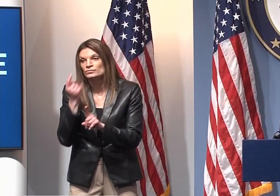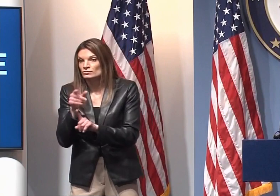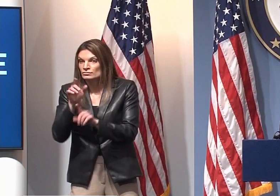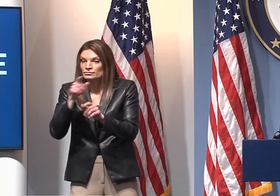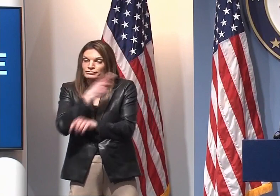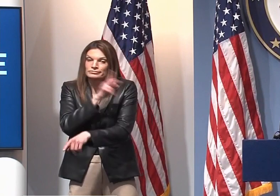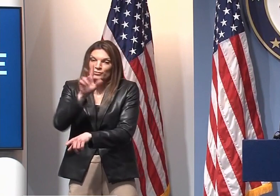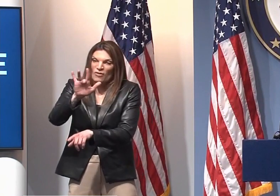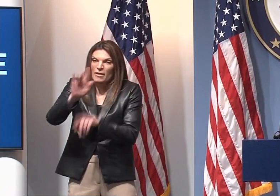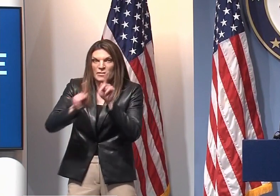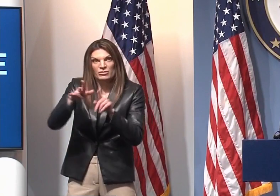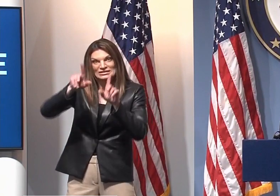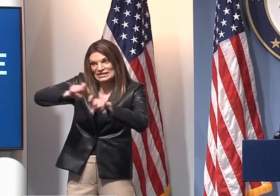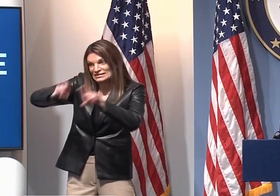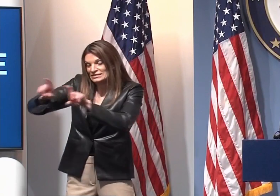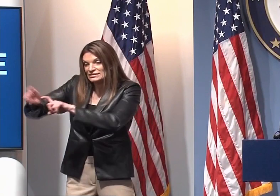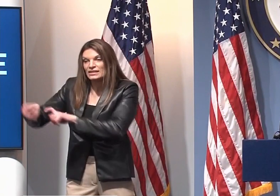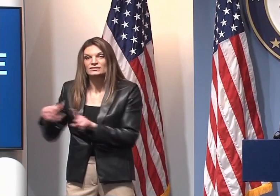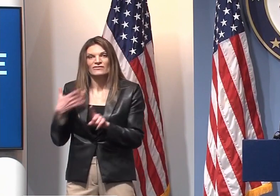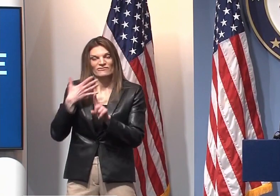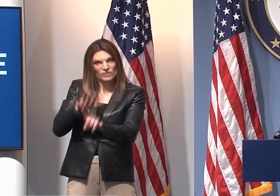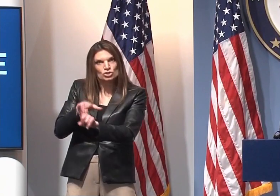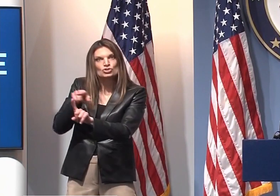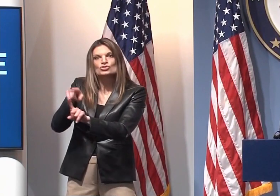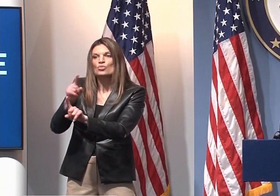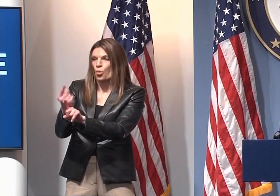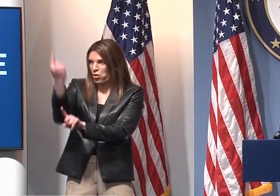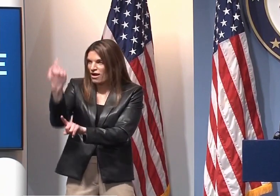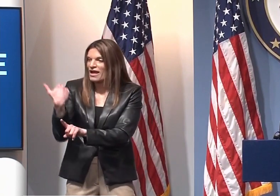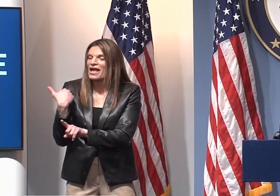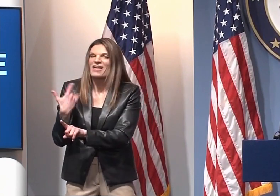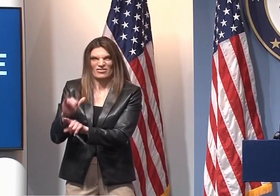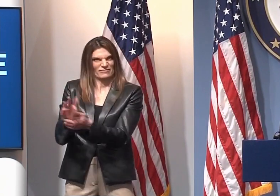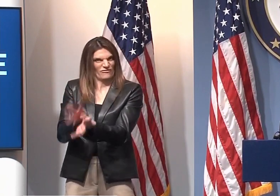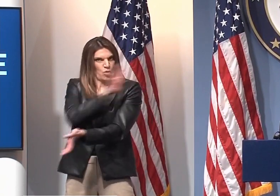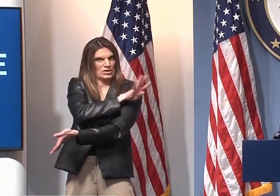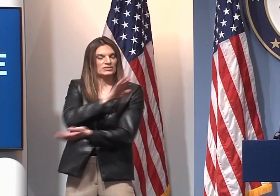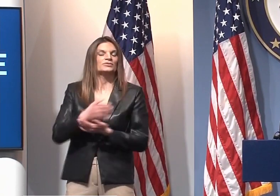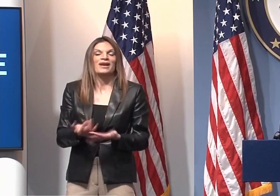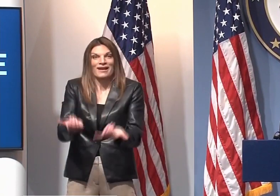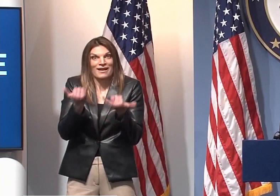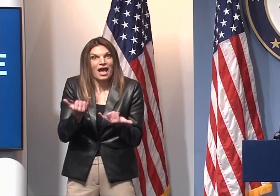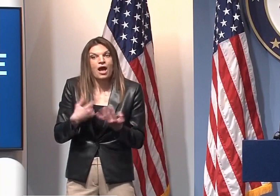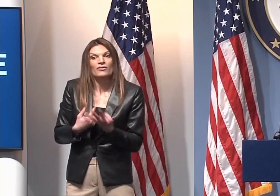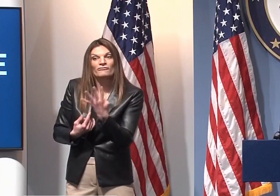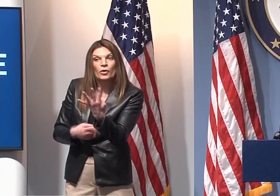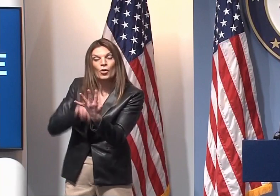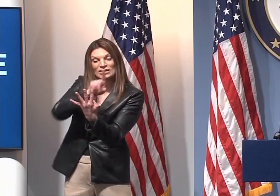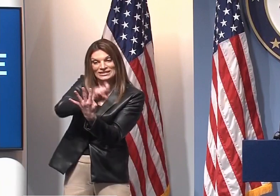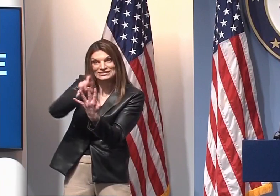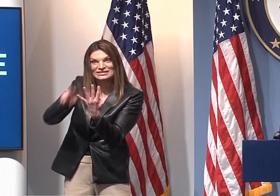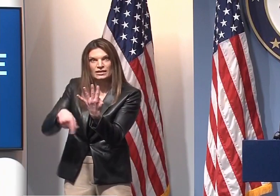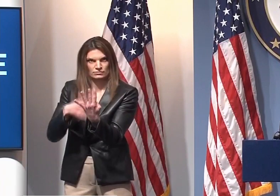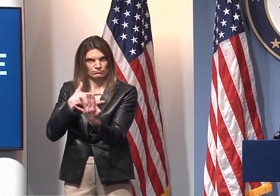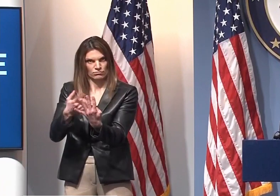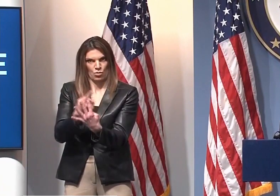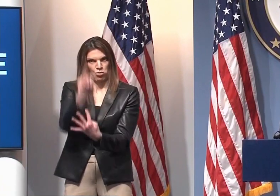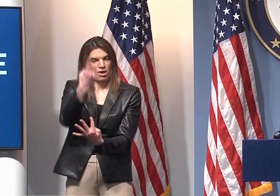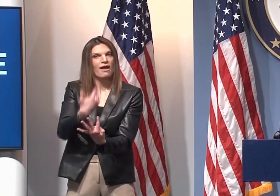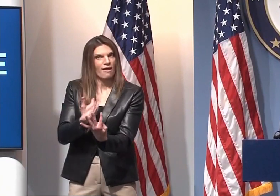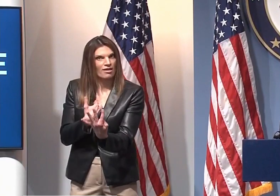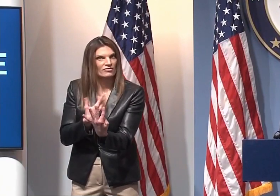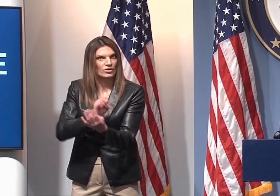being testing positive to 1 in 4 patients testing positive through our outpatients as well as our emergency